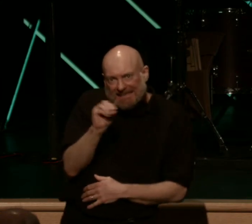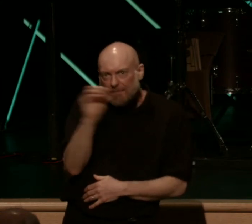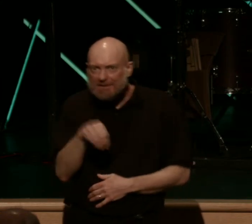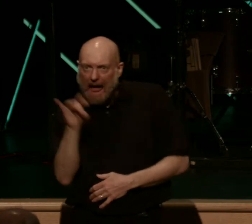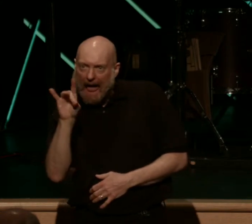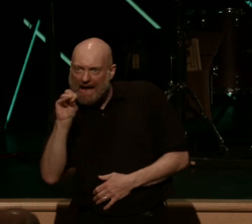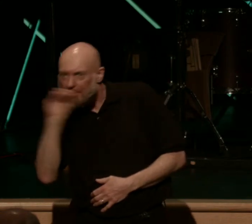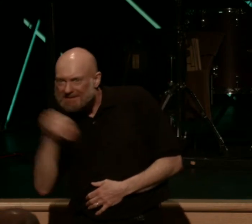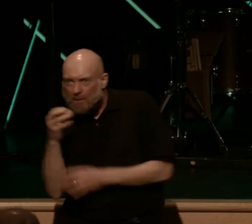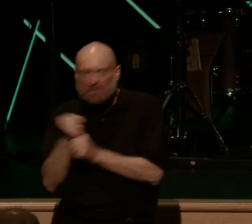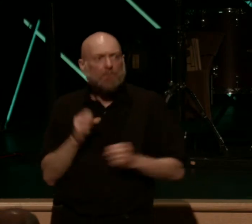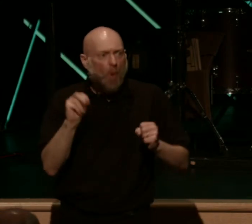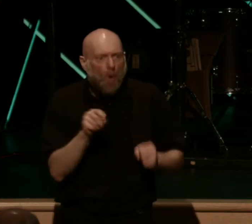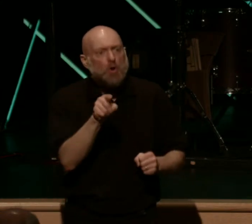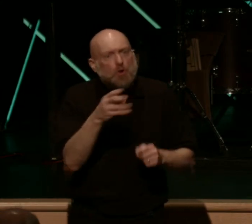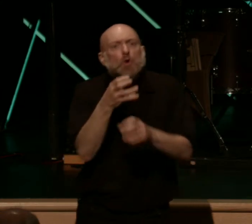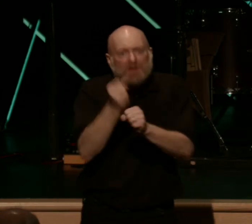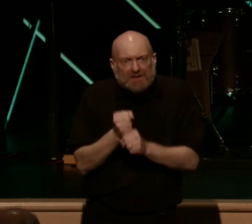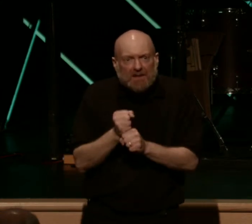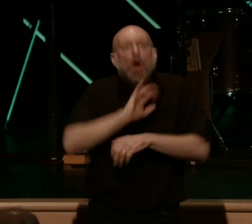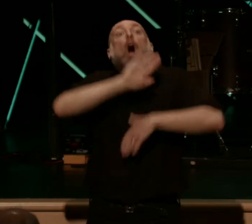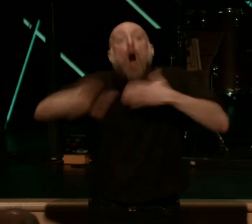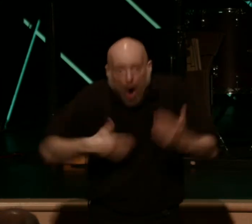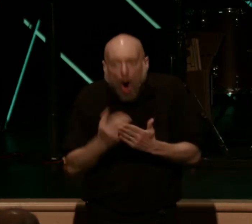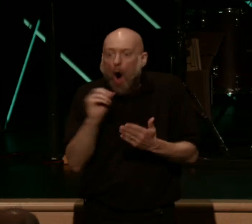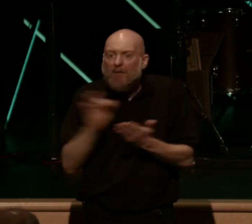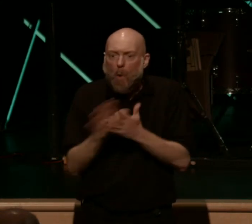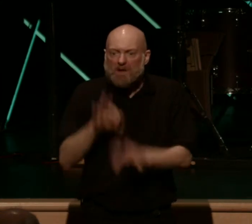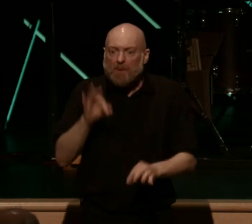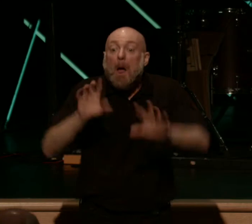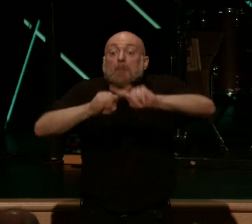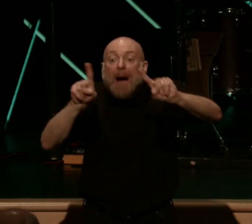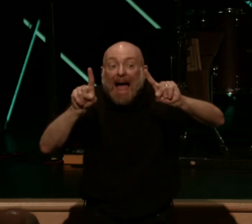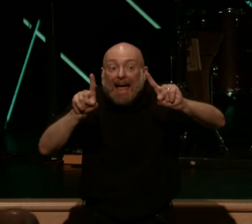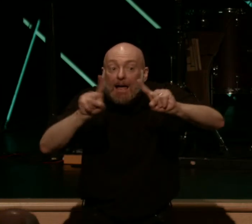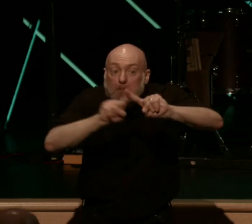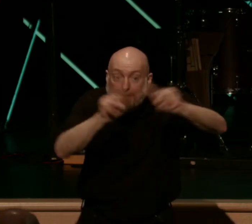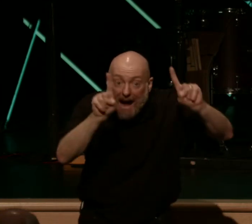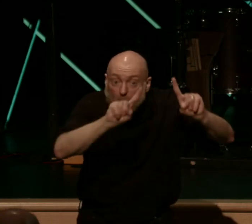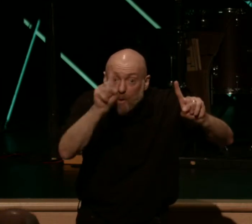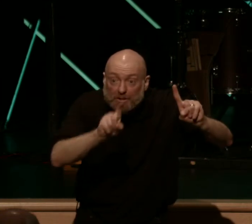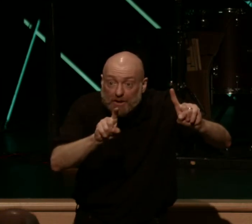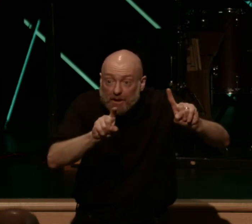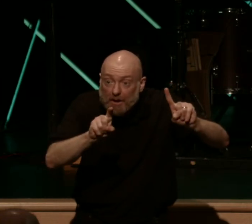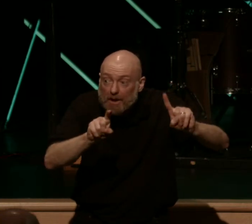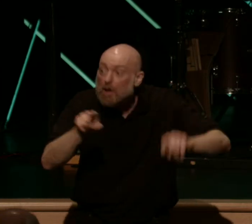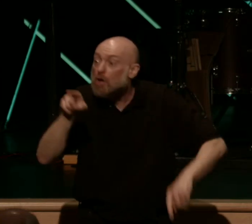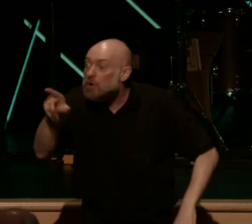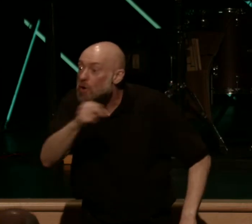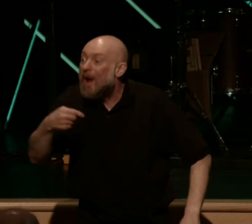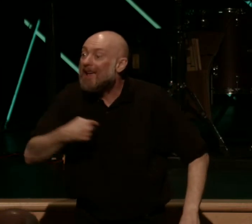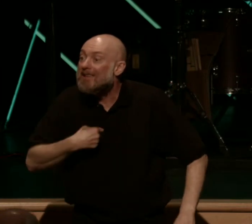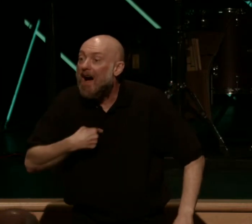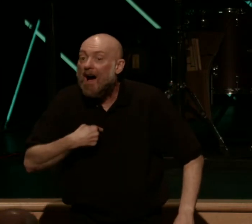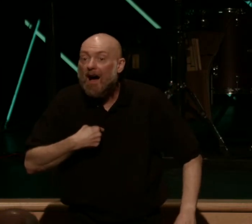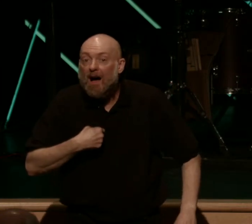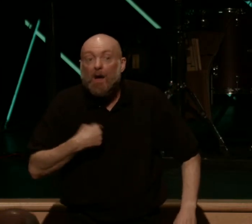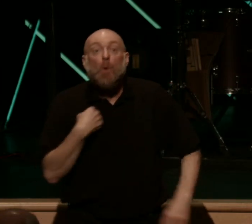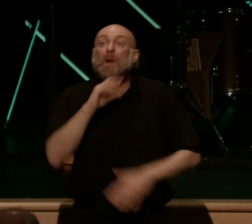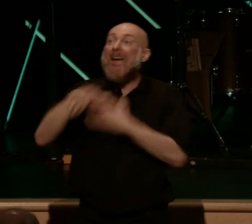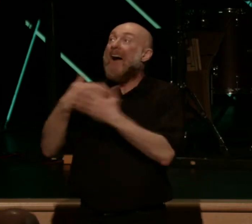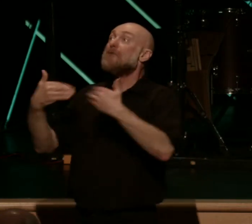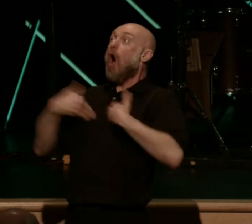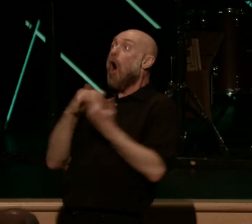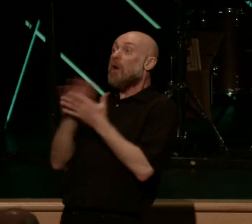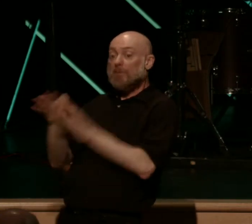or 80% of the Spirit. You received all of the Holy Spirit. But here's the question. You and I have all of the Holy